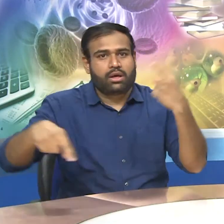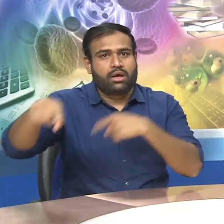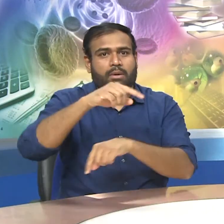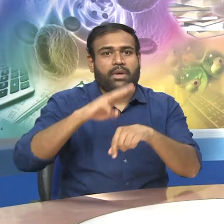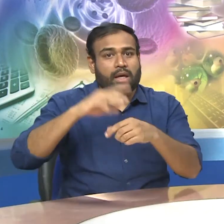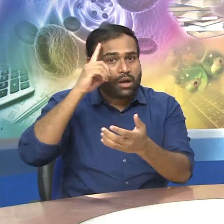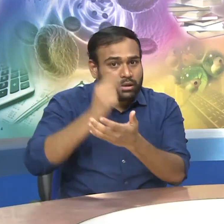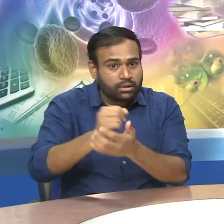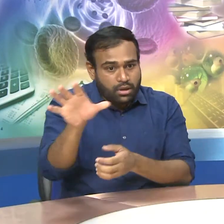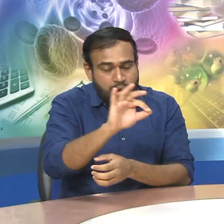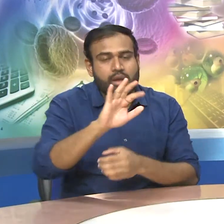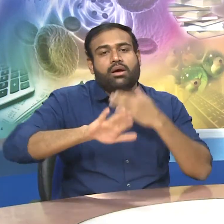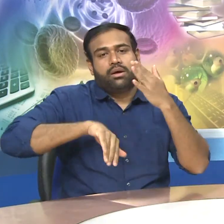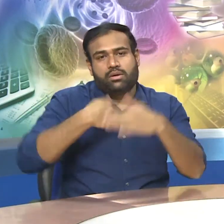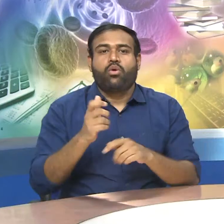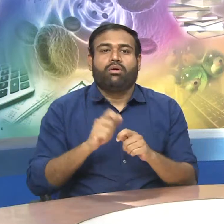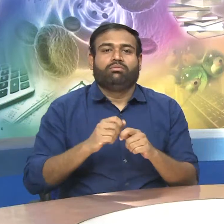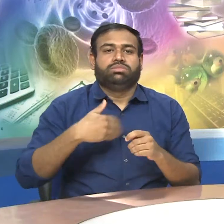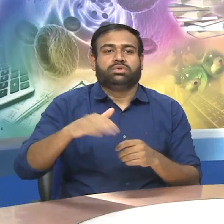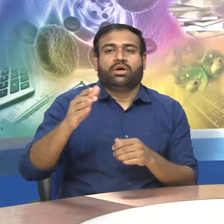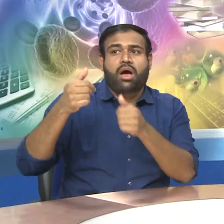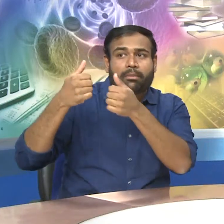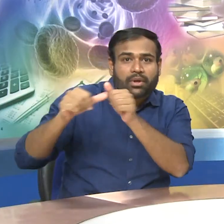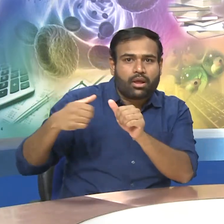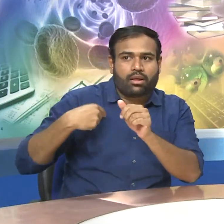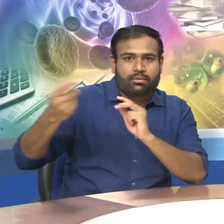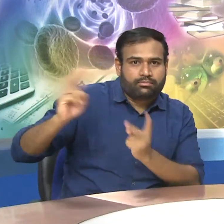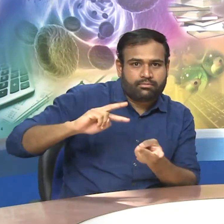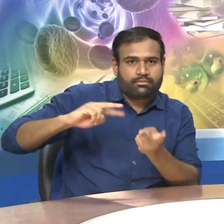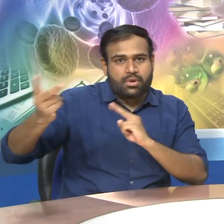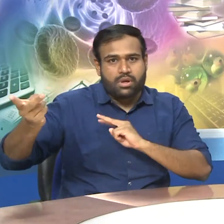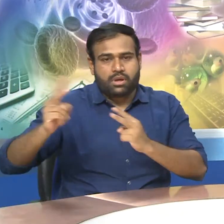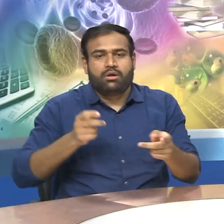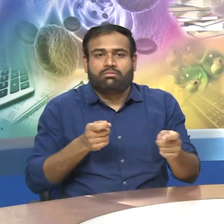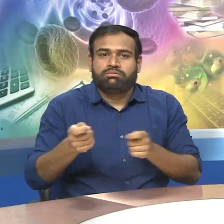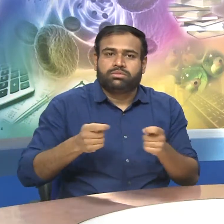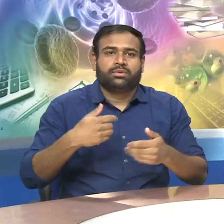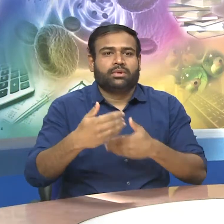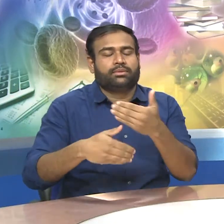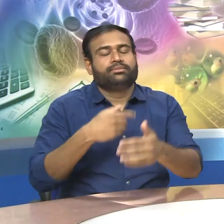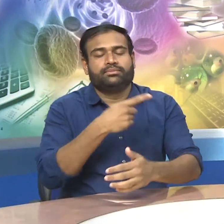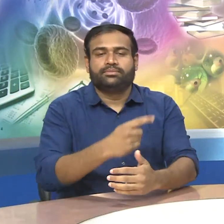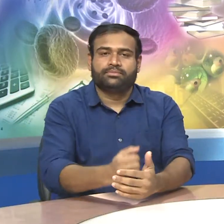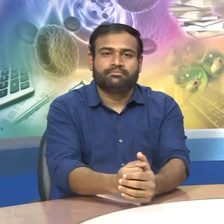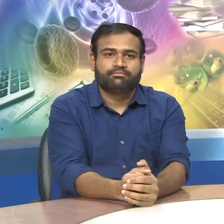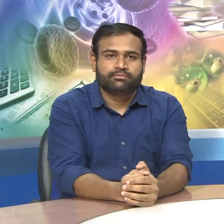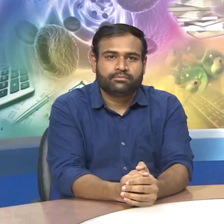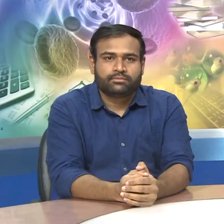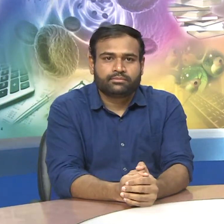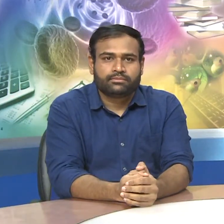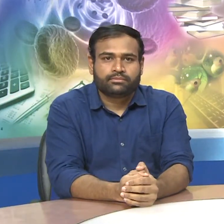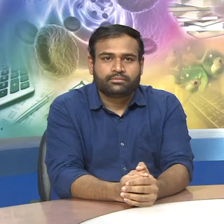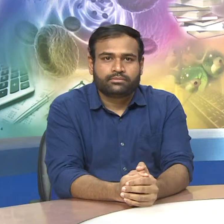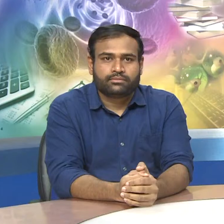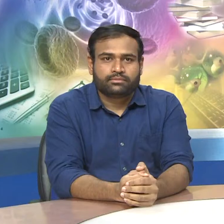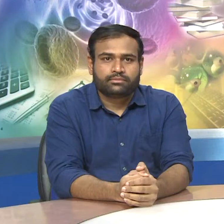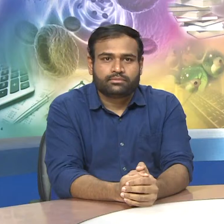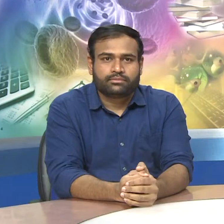He is also elected by the Assembly from amongst its